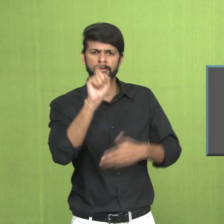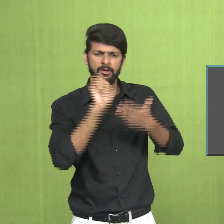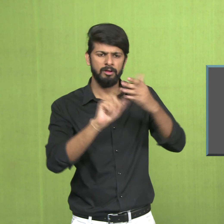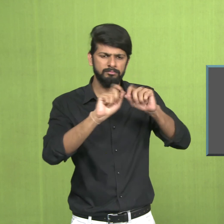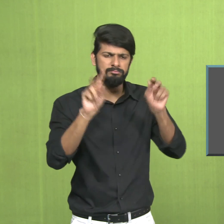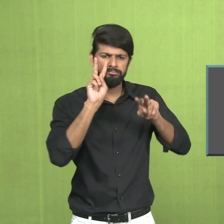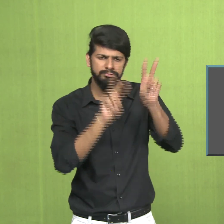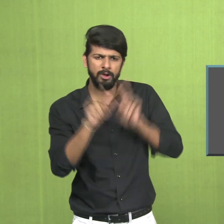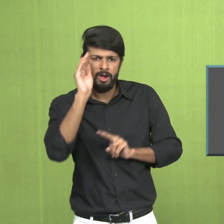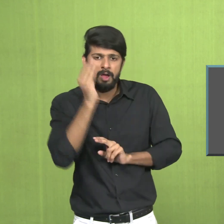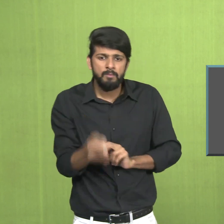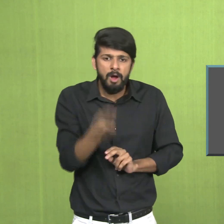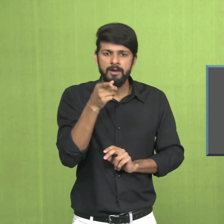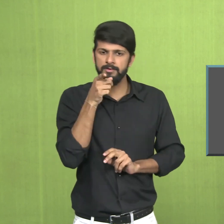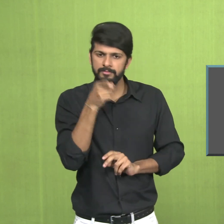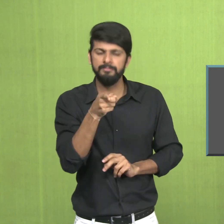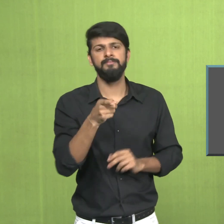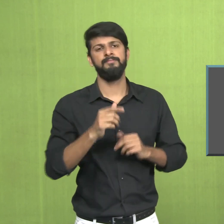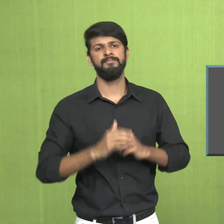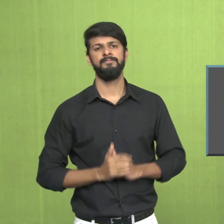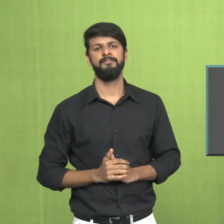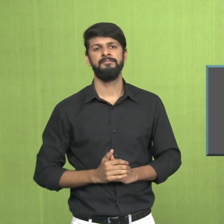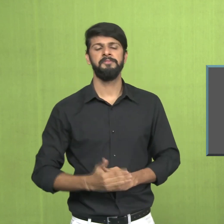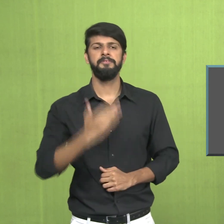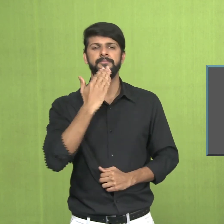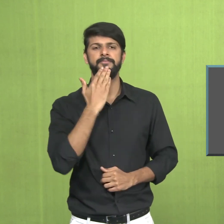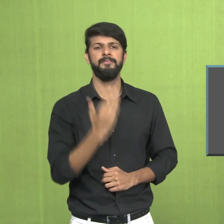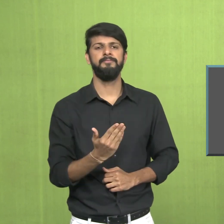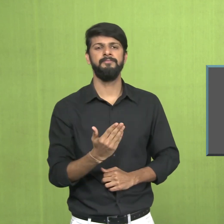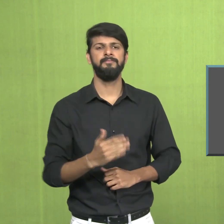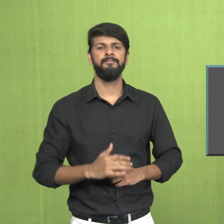you may visit our website www.nios.ac.in. Thank you.